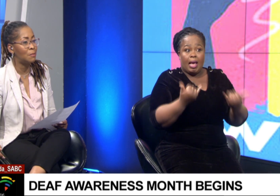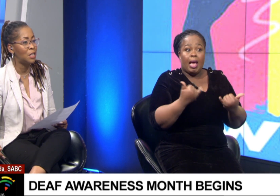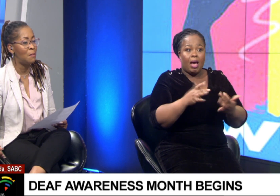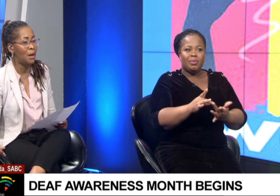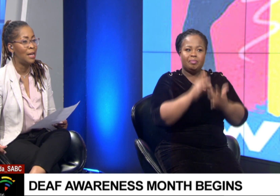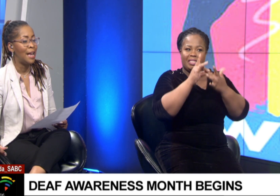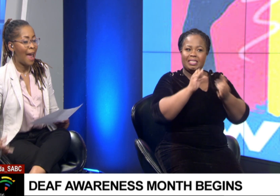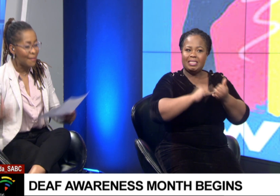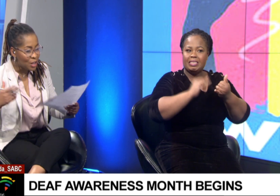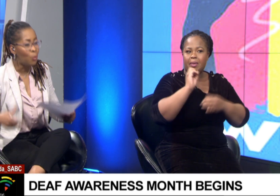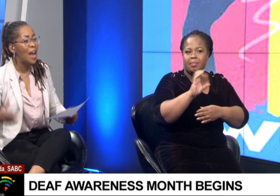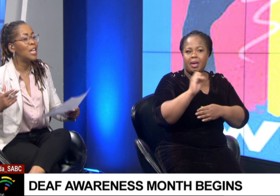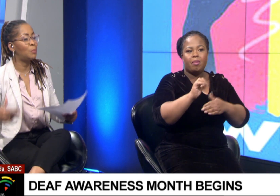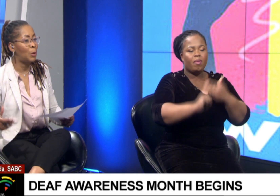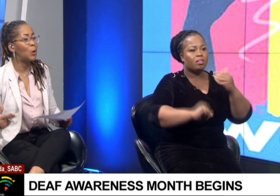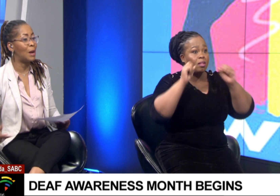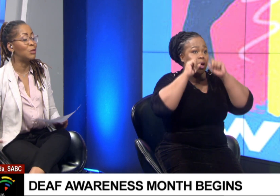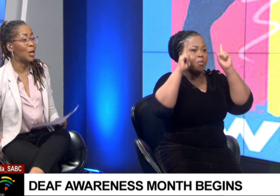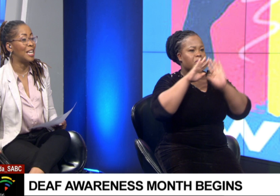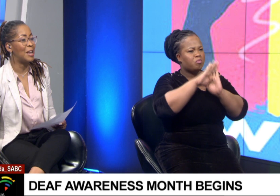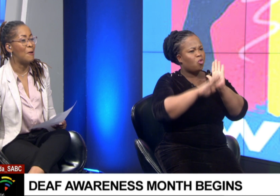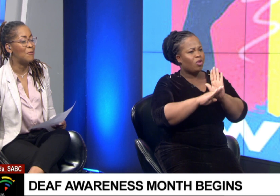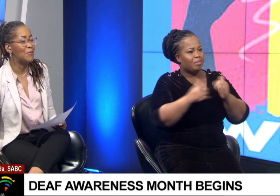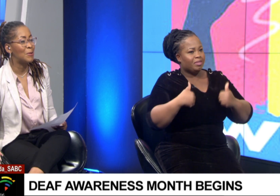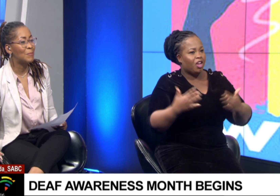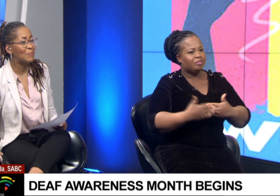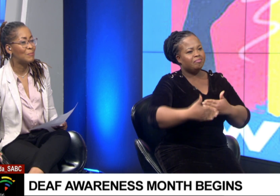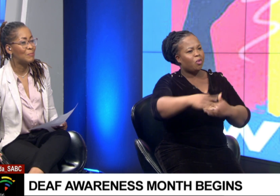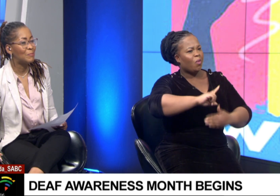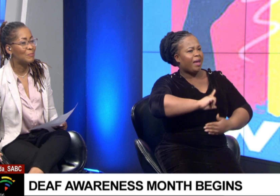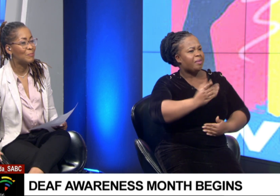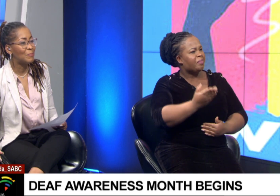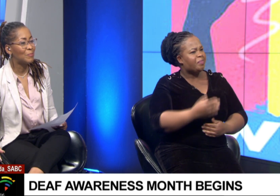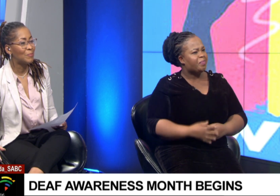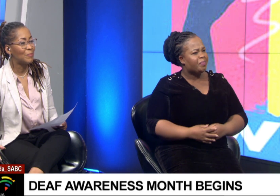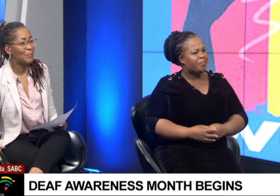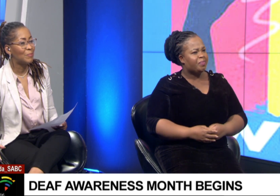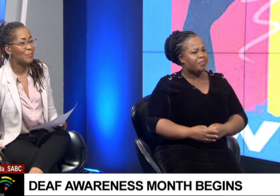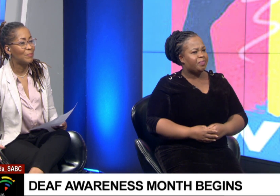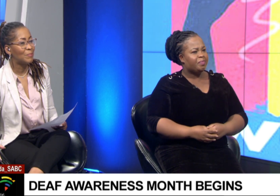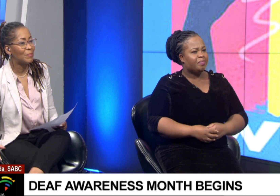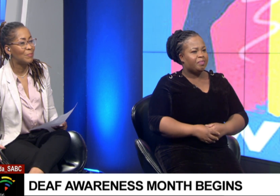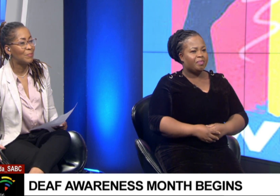that it is September and the awareness programs are kicking off.